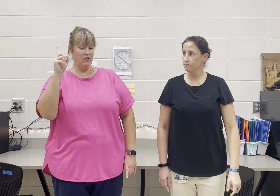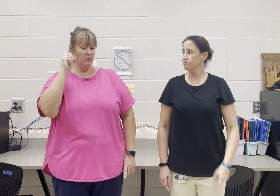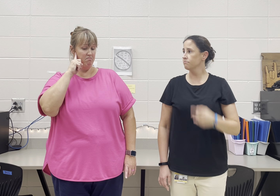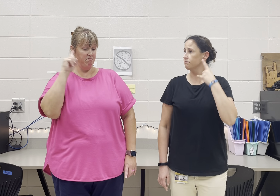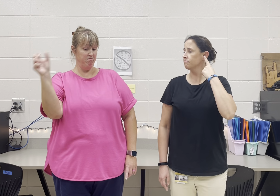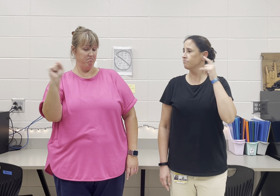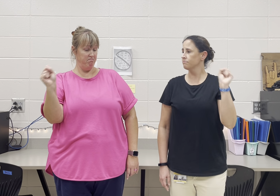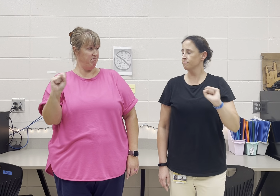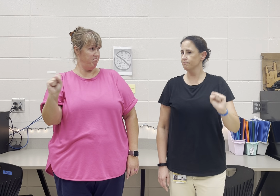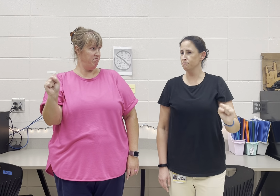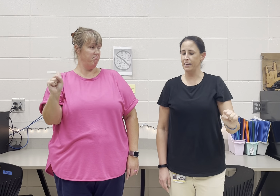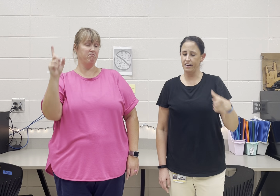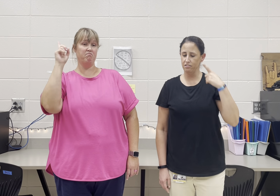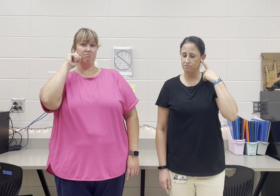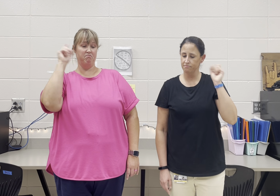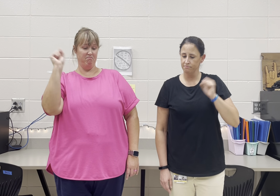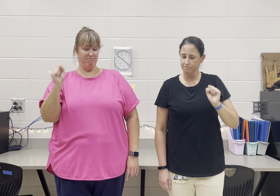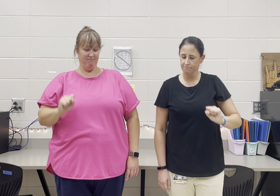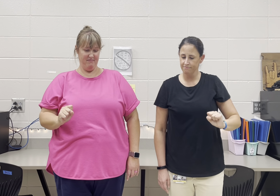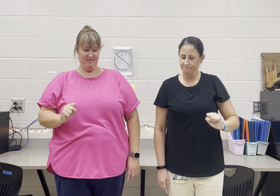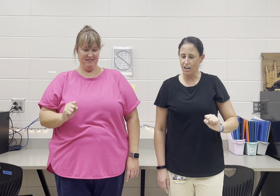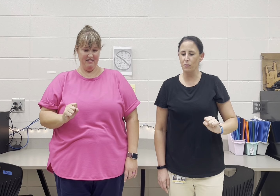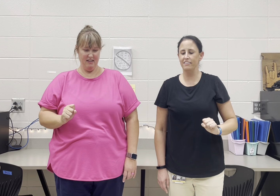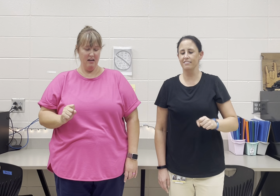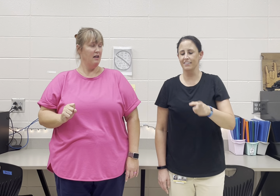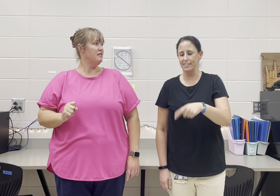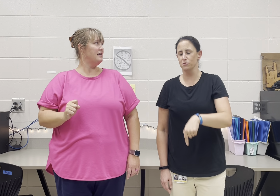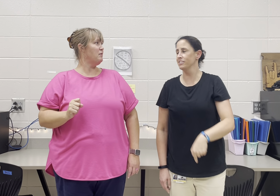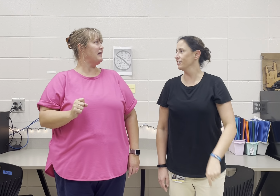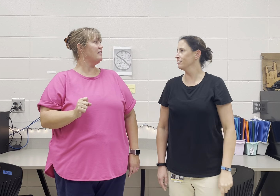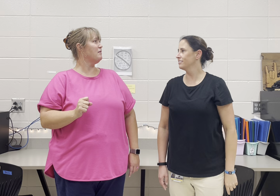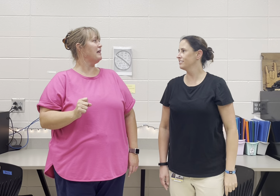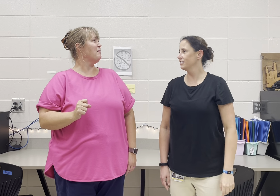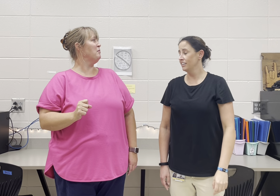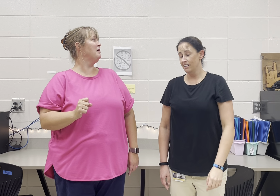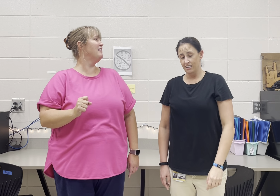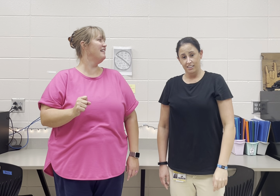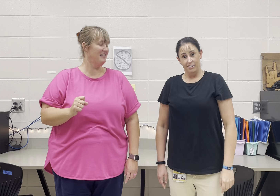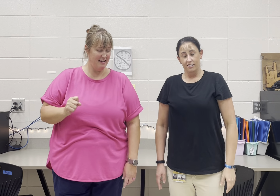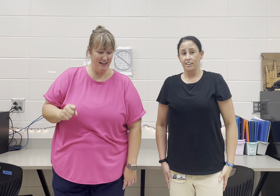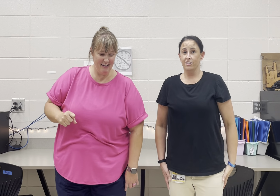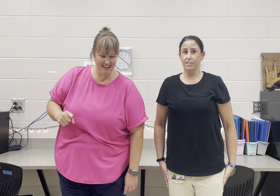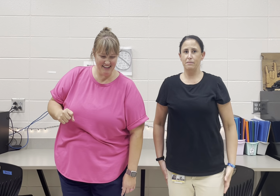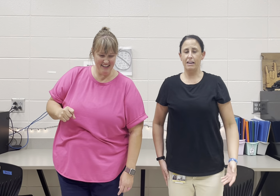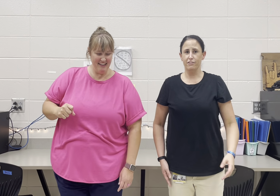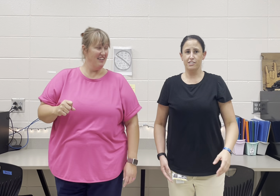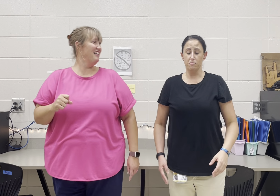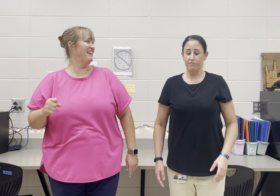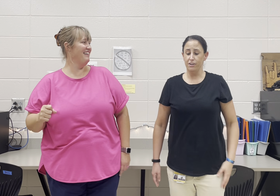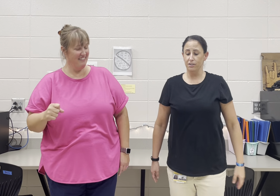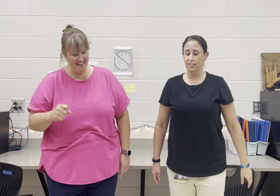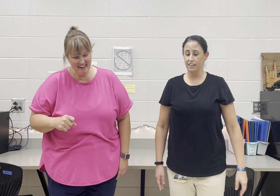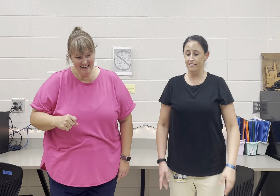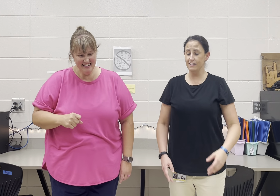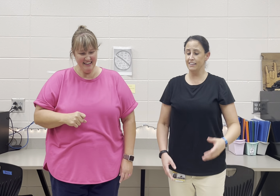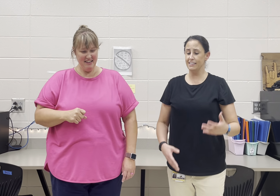Silver. My hair. Oh wait, the next one too. Did we name They're named after some of you. And then the next